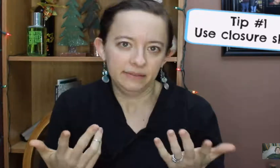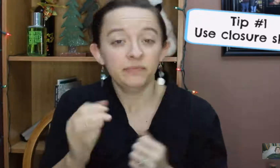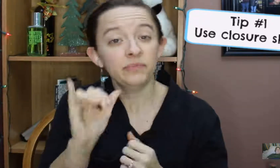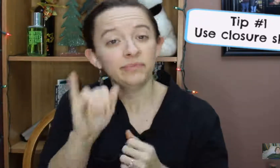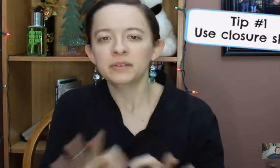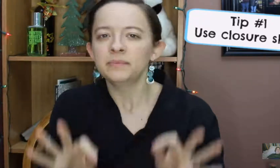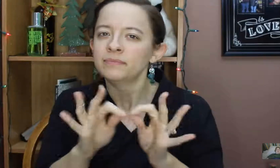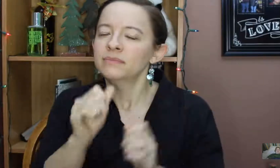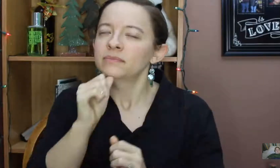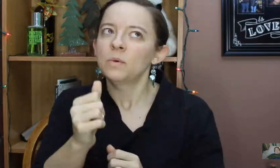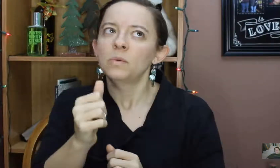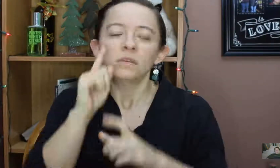no, barn. Oh, okay.